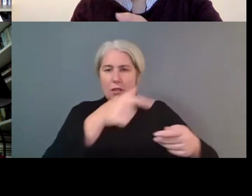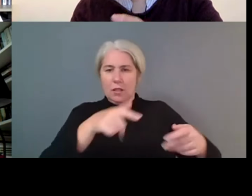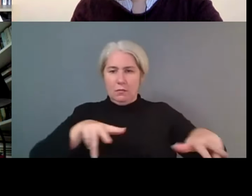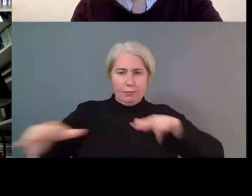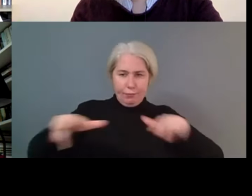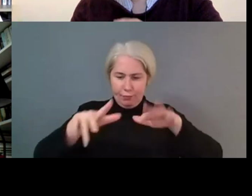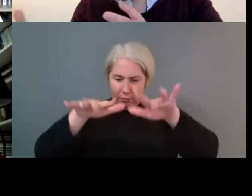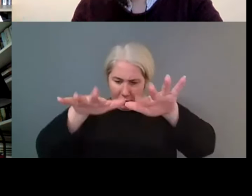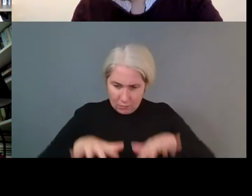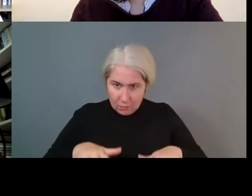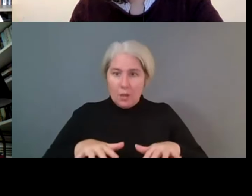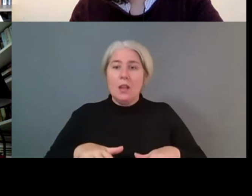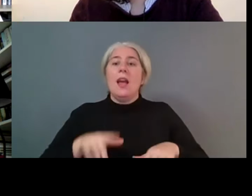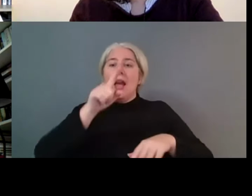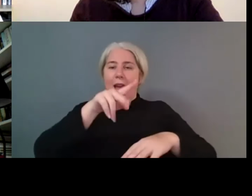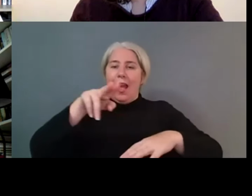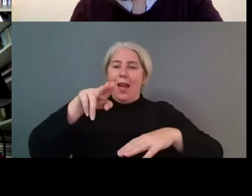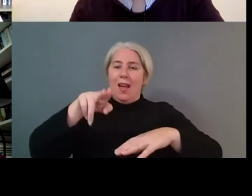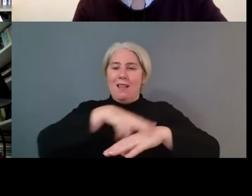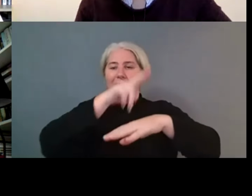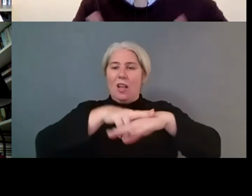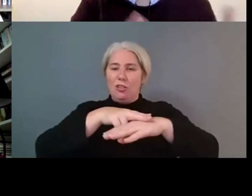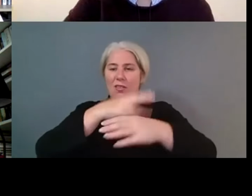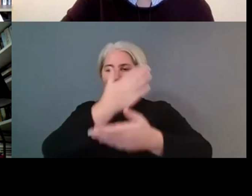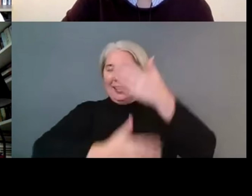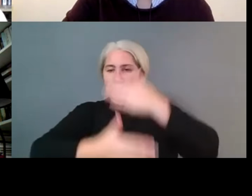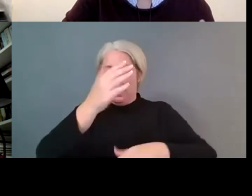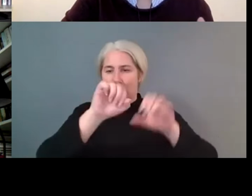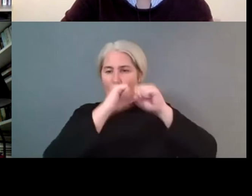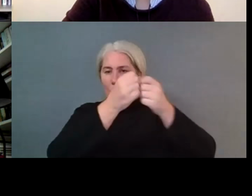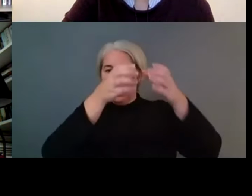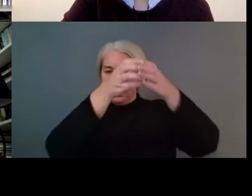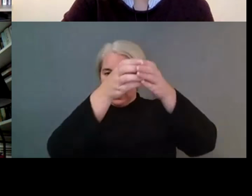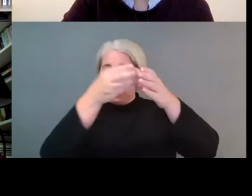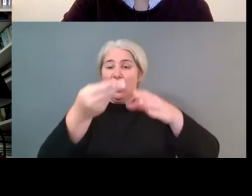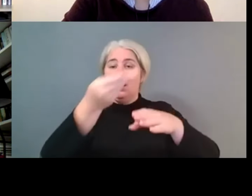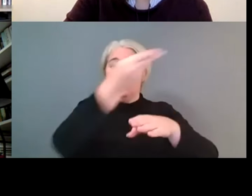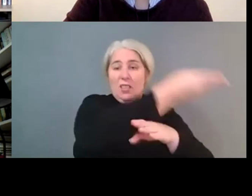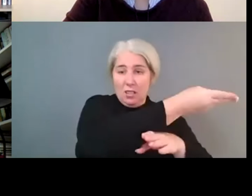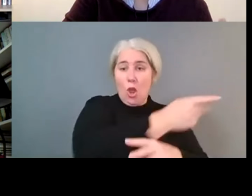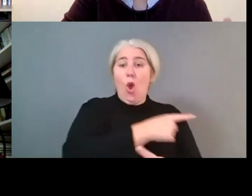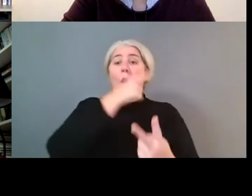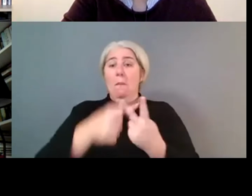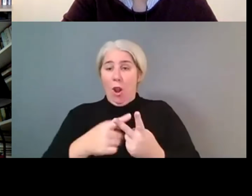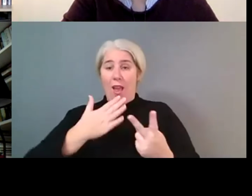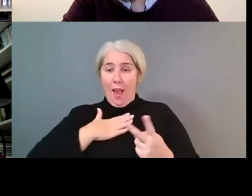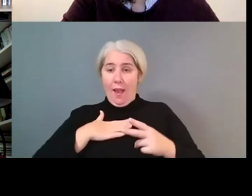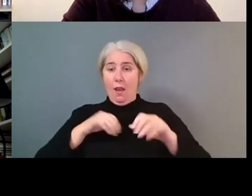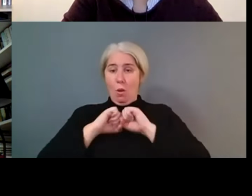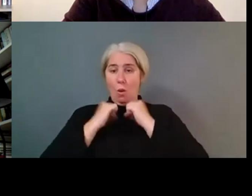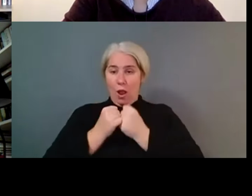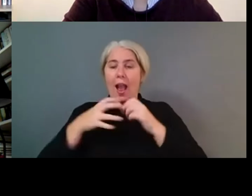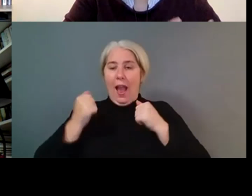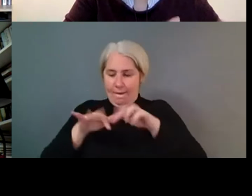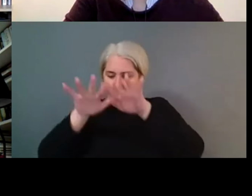which was submitted by the National Umbrella Organization. But we also made a separate submission where we focused on few articles